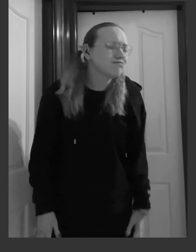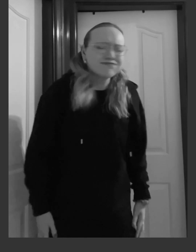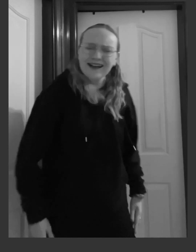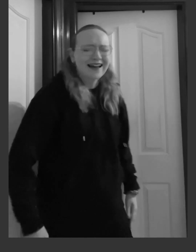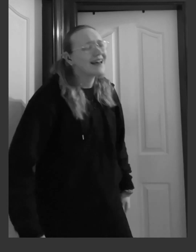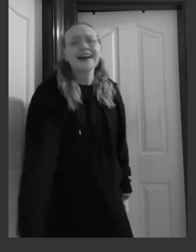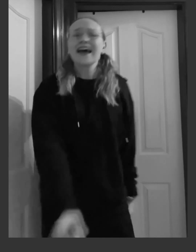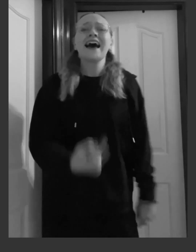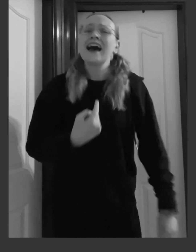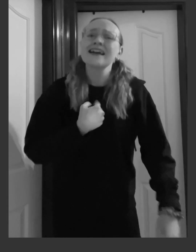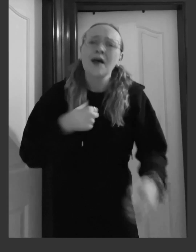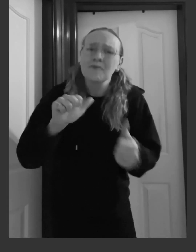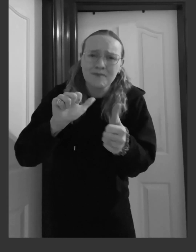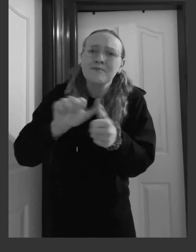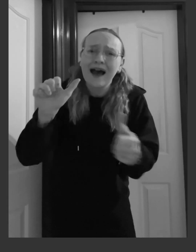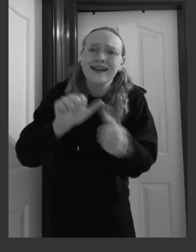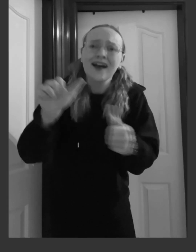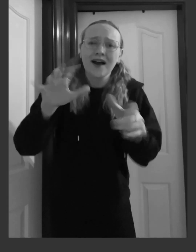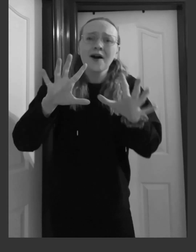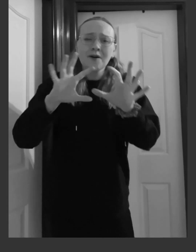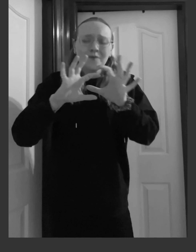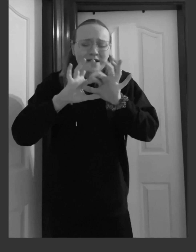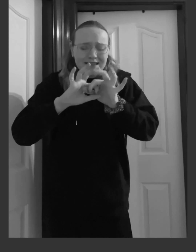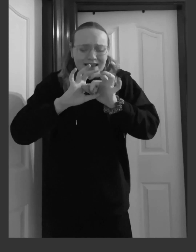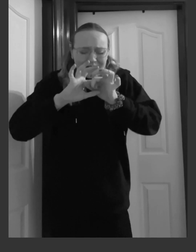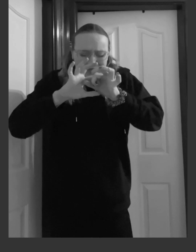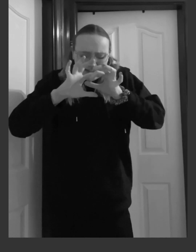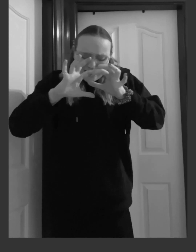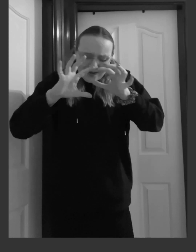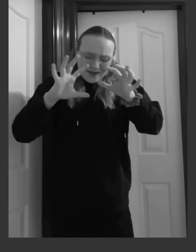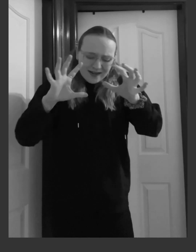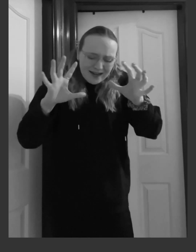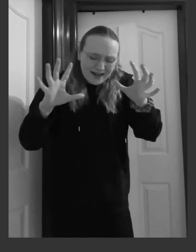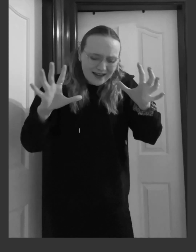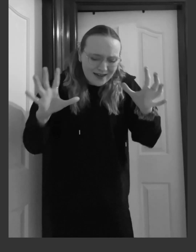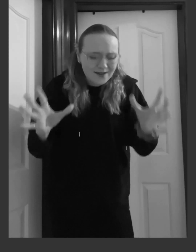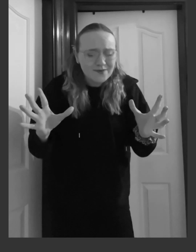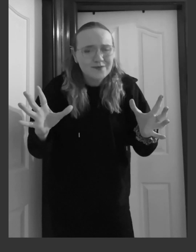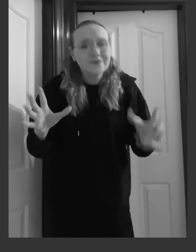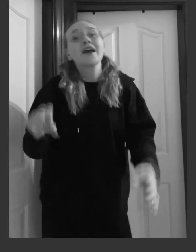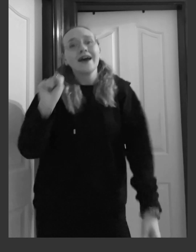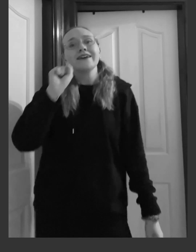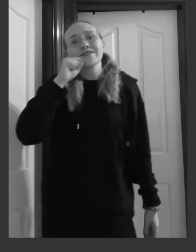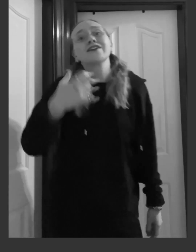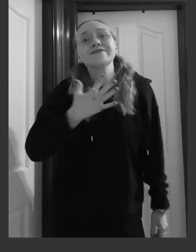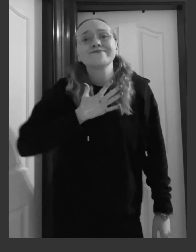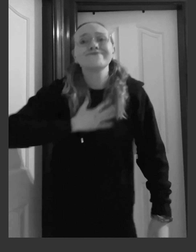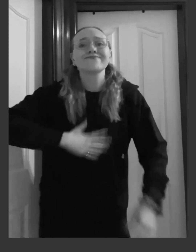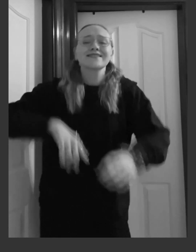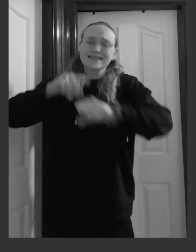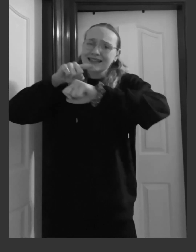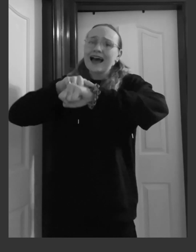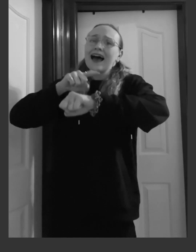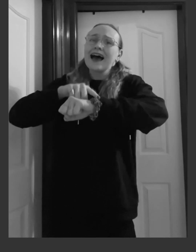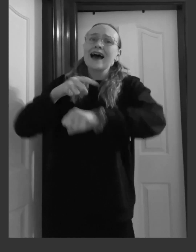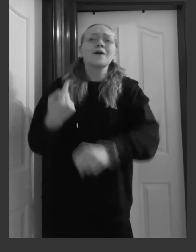And I'm better without you It's gonna take time, I